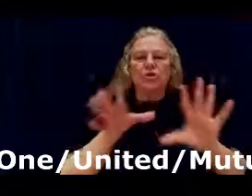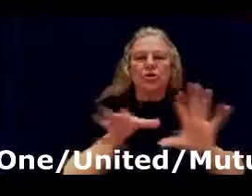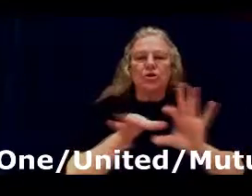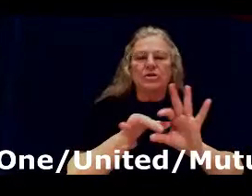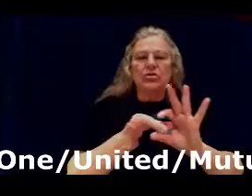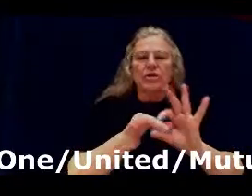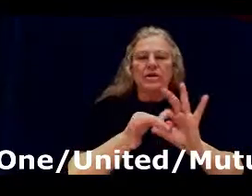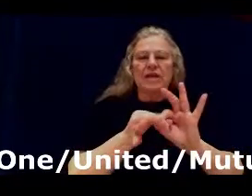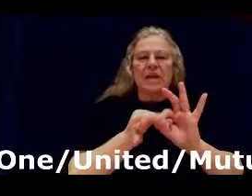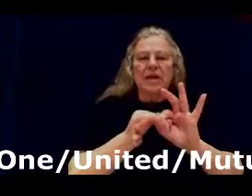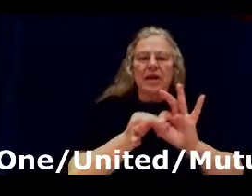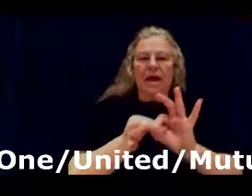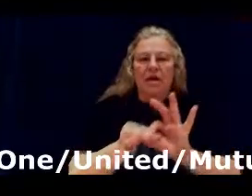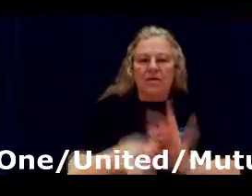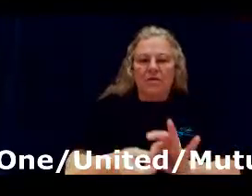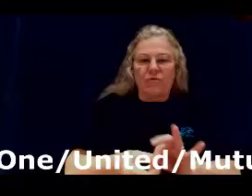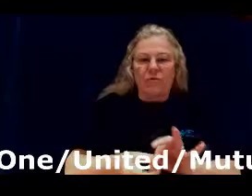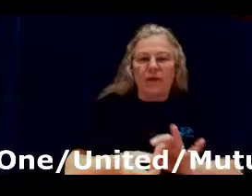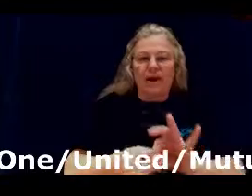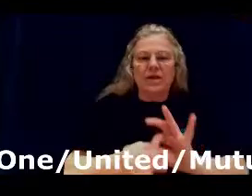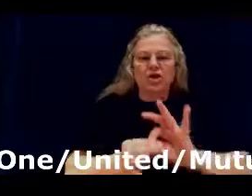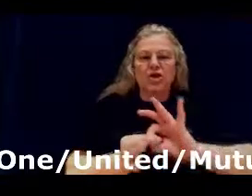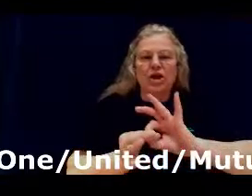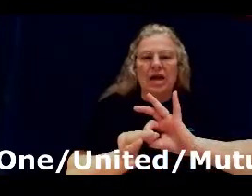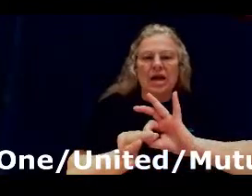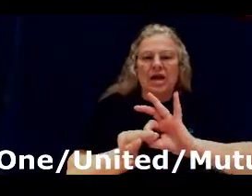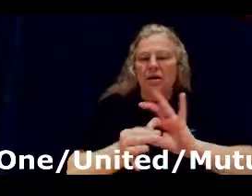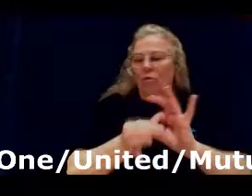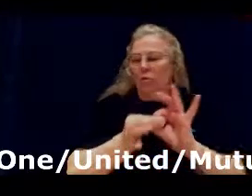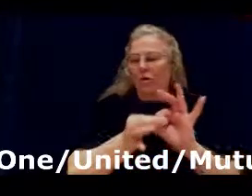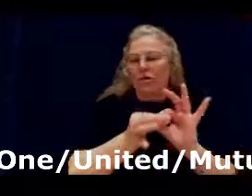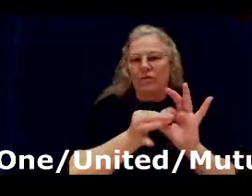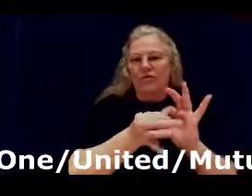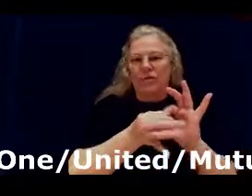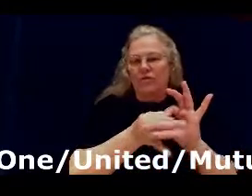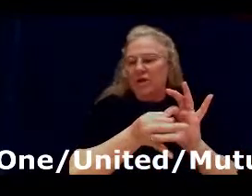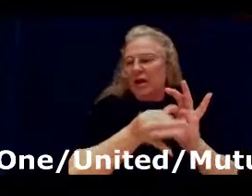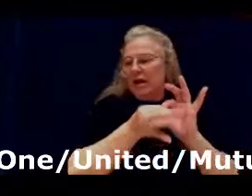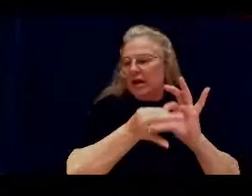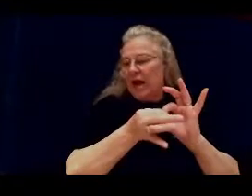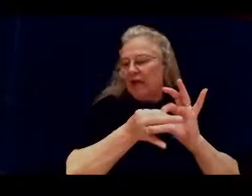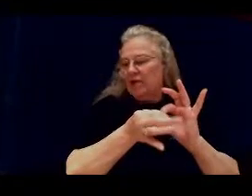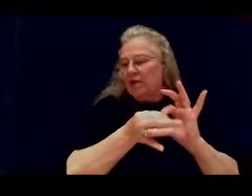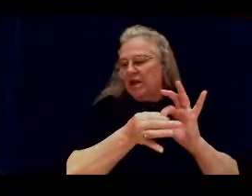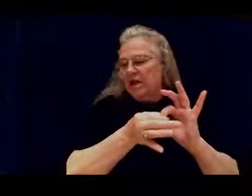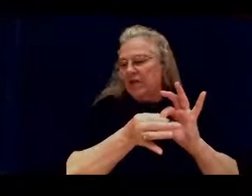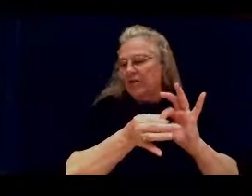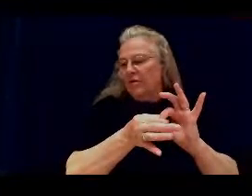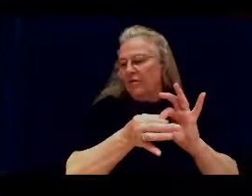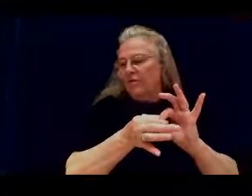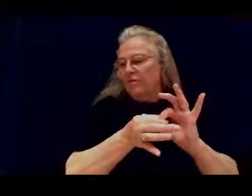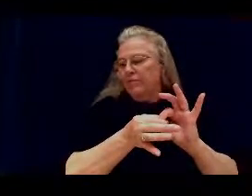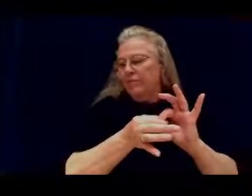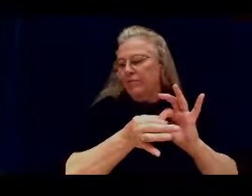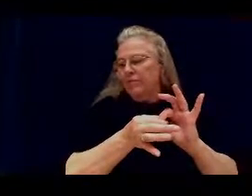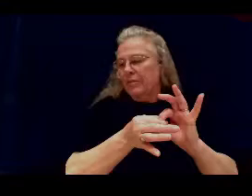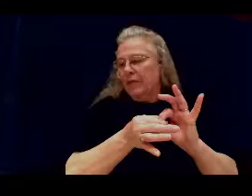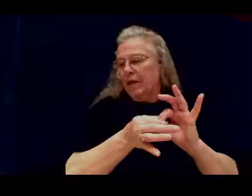you're going to take and form like a chain where the fingers catch into each other.